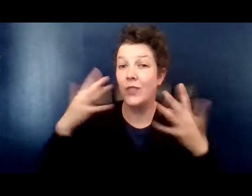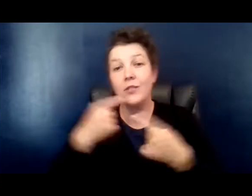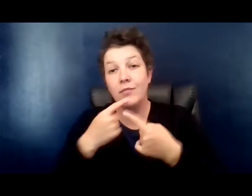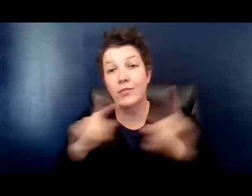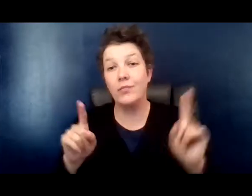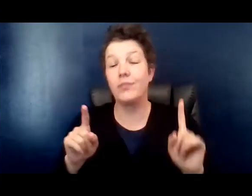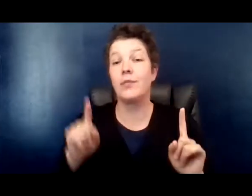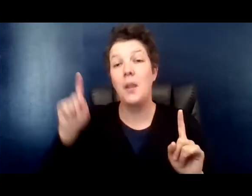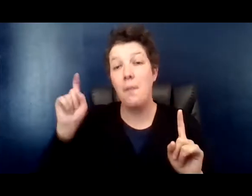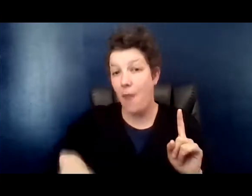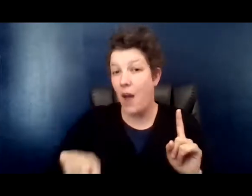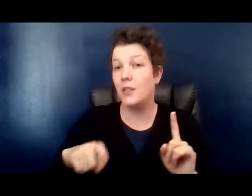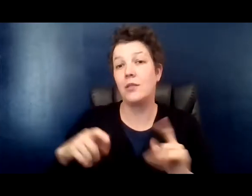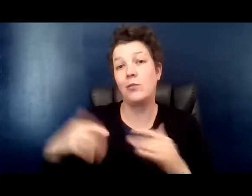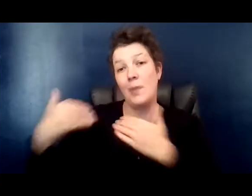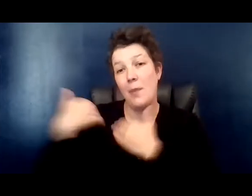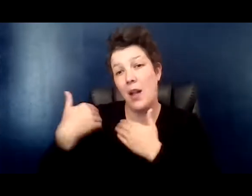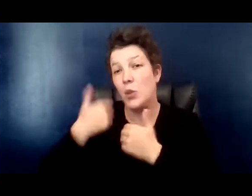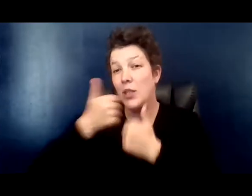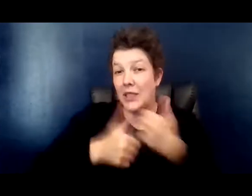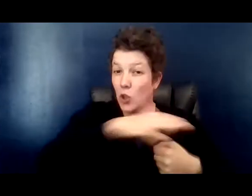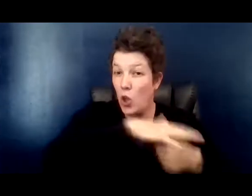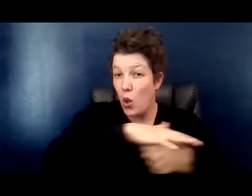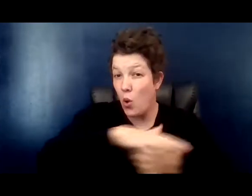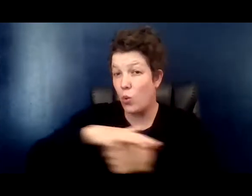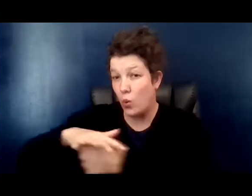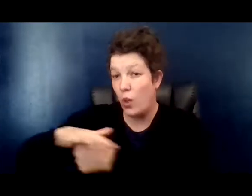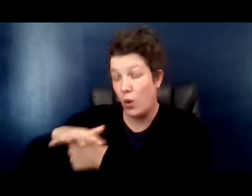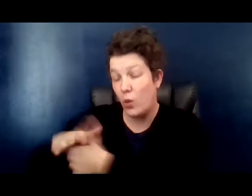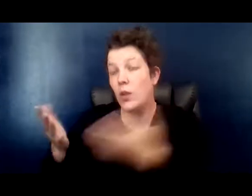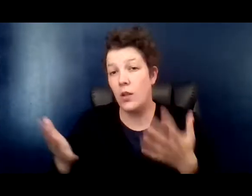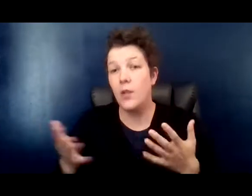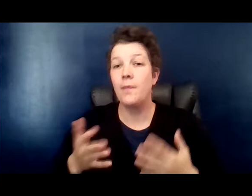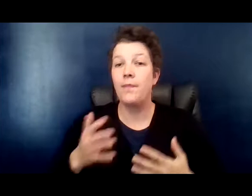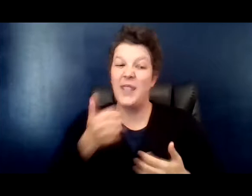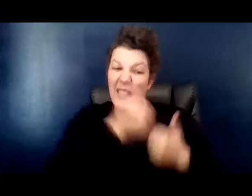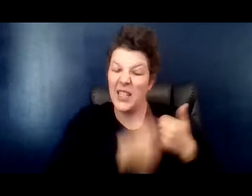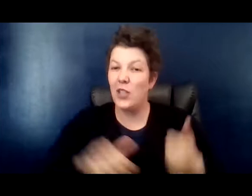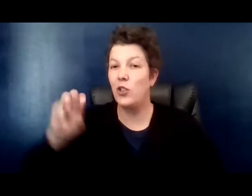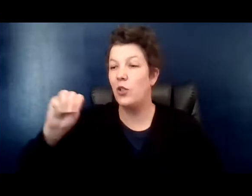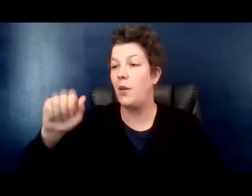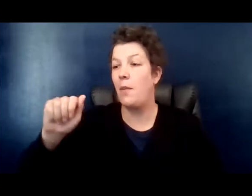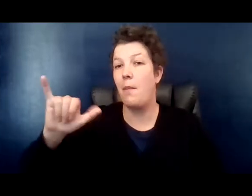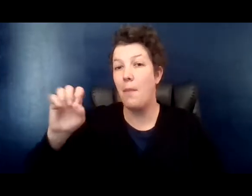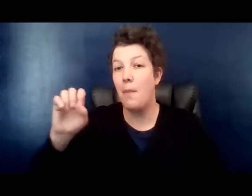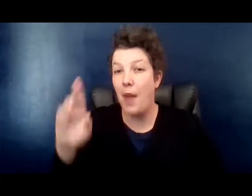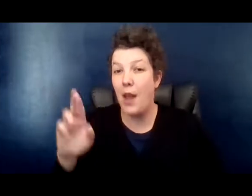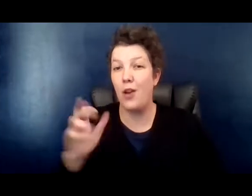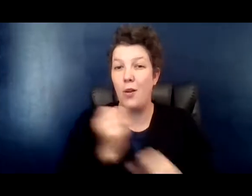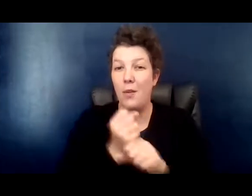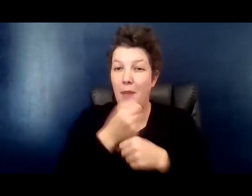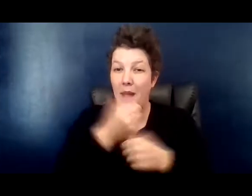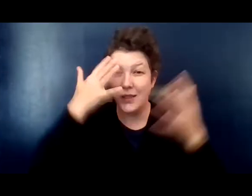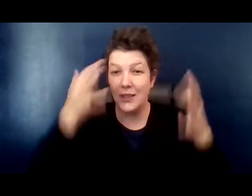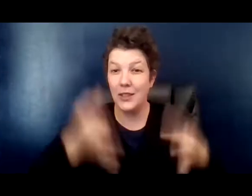And again, what any respective mayor may choose to do in the 10 municipalities we have within Hamilton County,